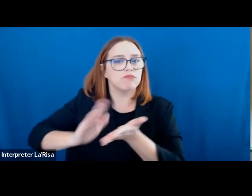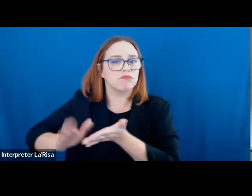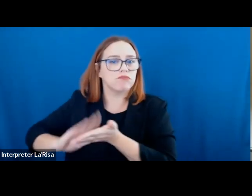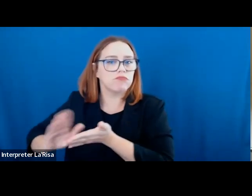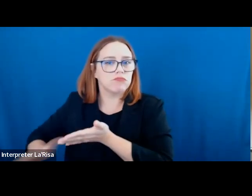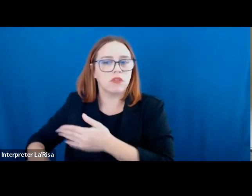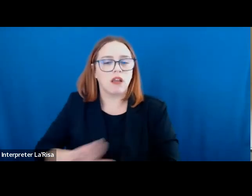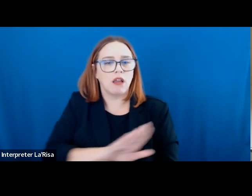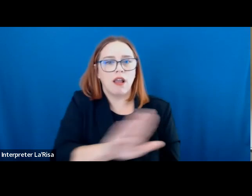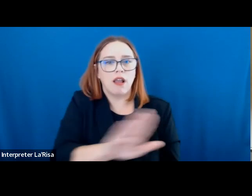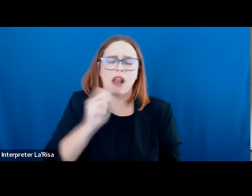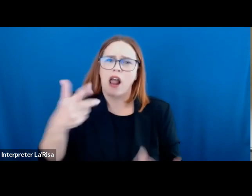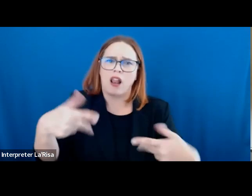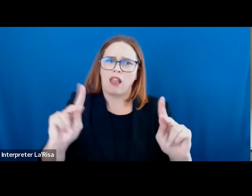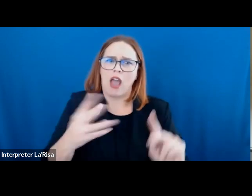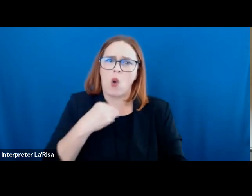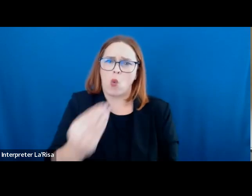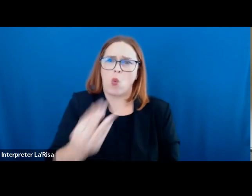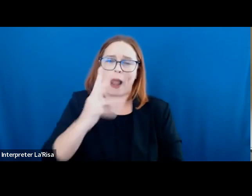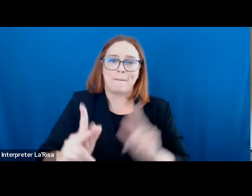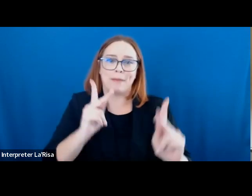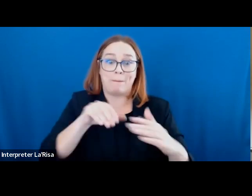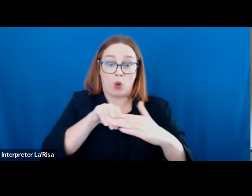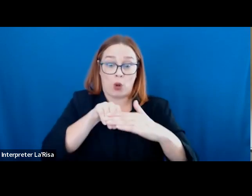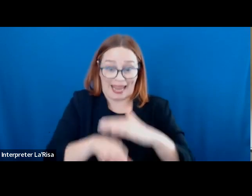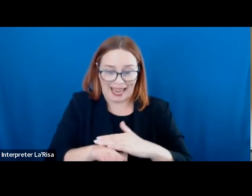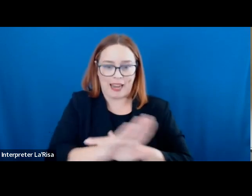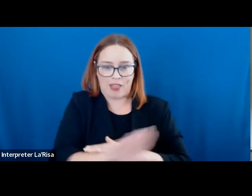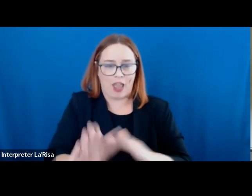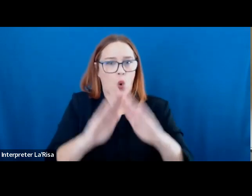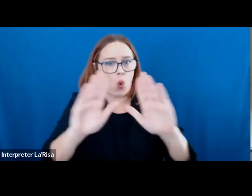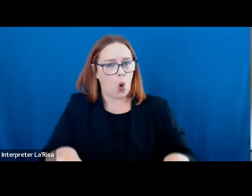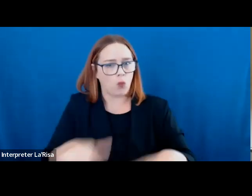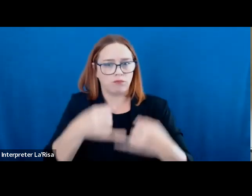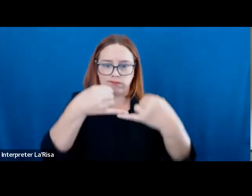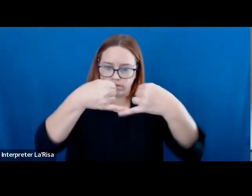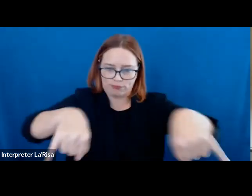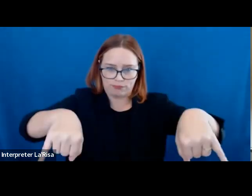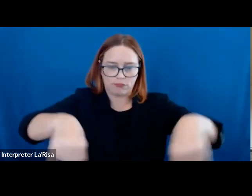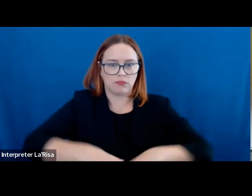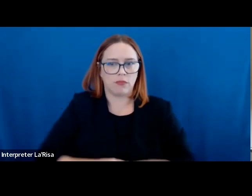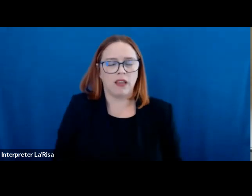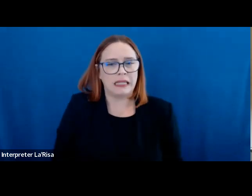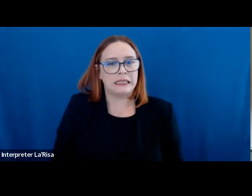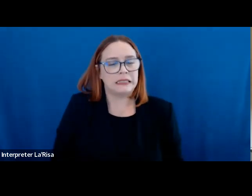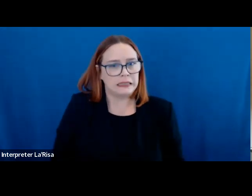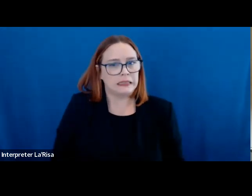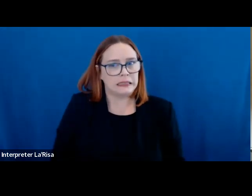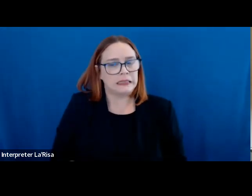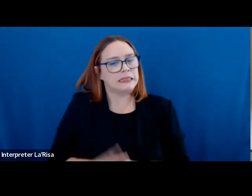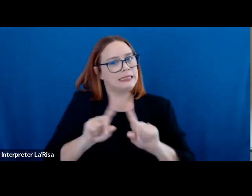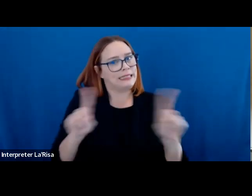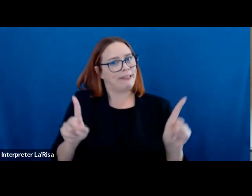didn't allow white people into their homes. And so that was a very